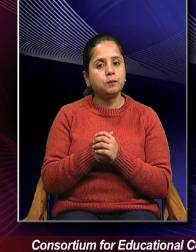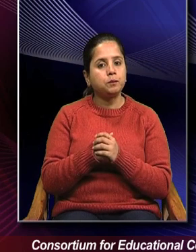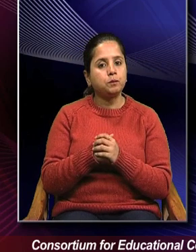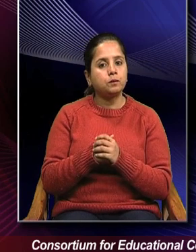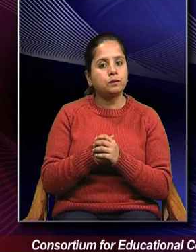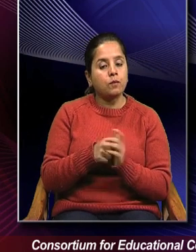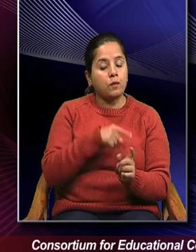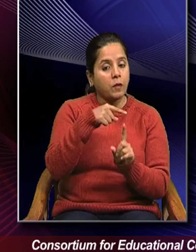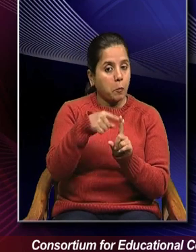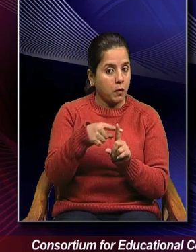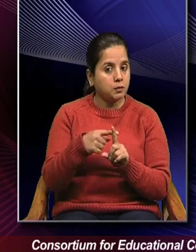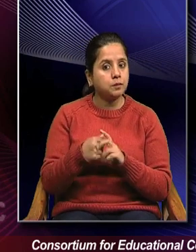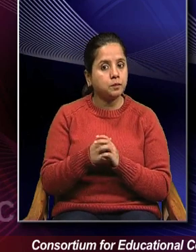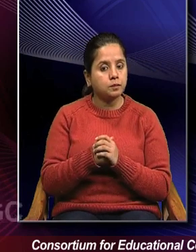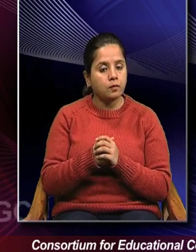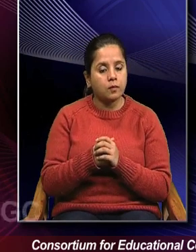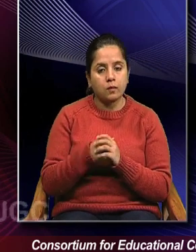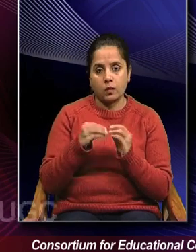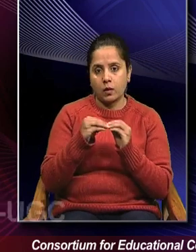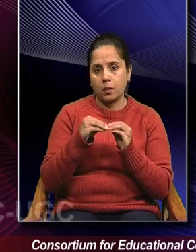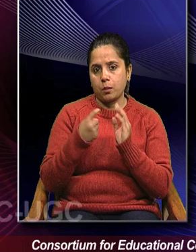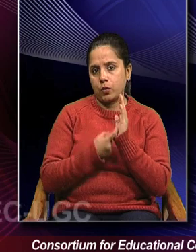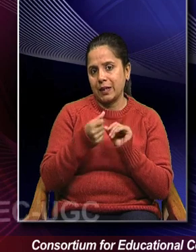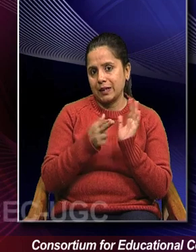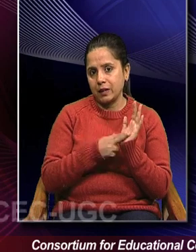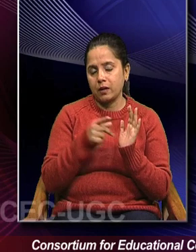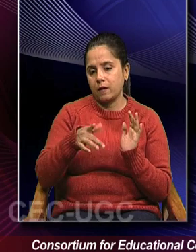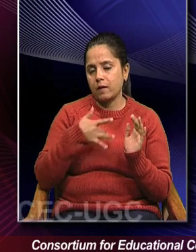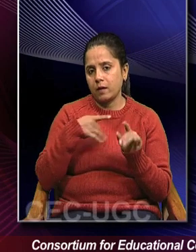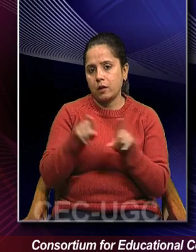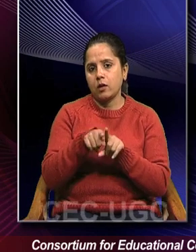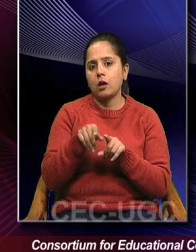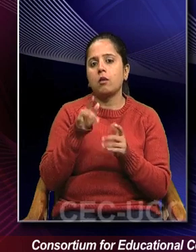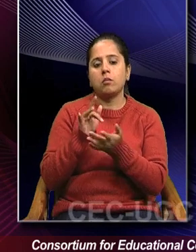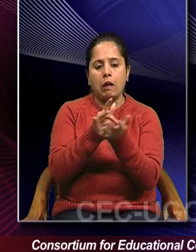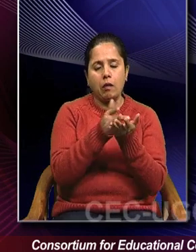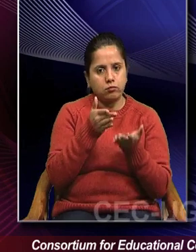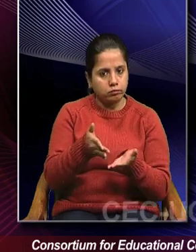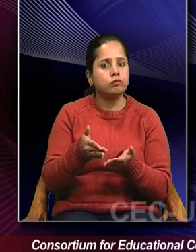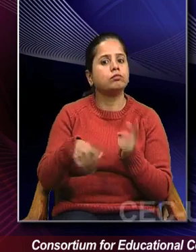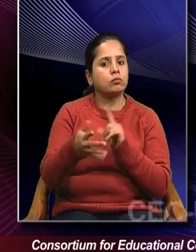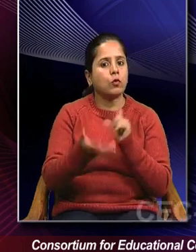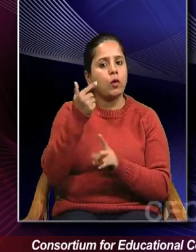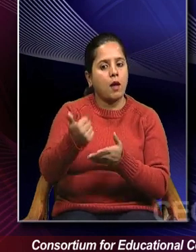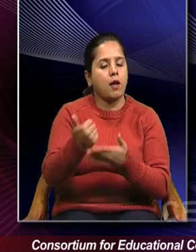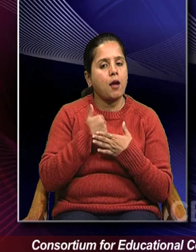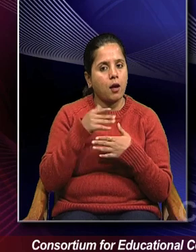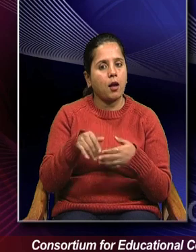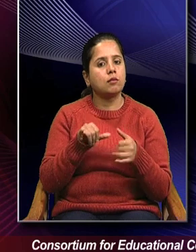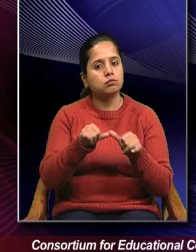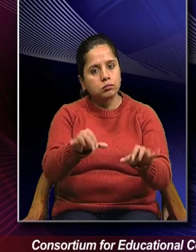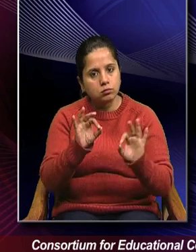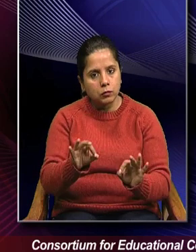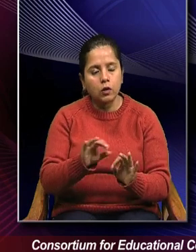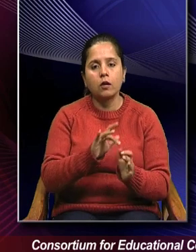And so, Britain, in a way, because of her geographical location, it helped her to maintain a distance